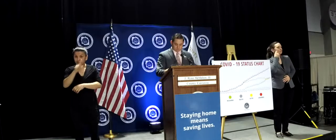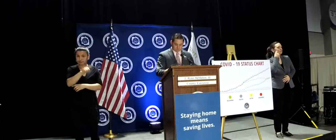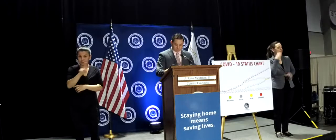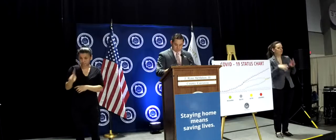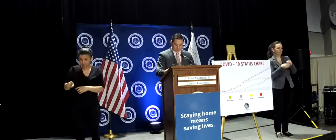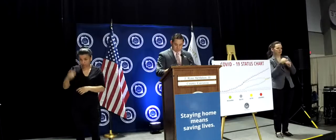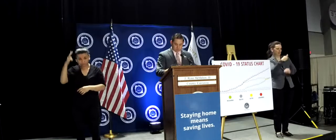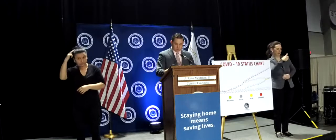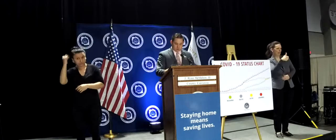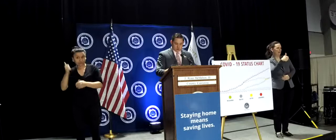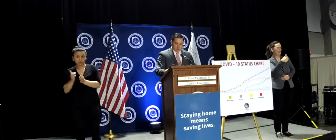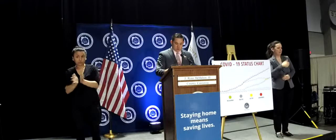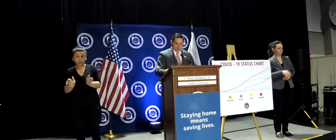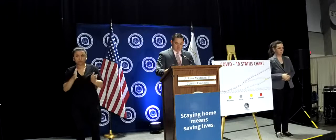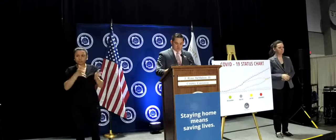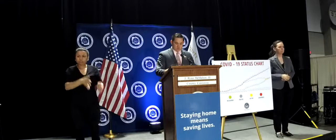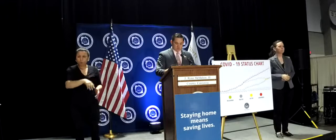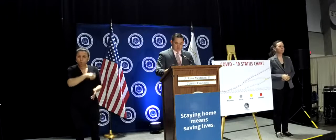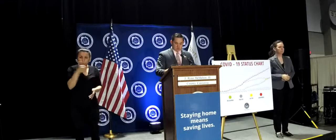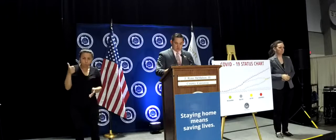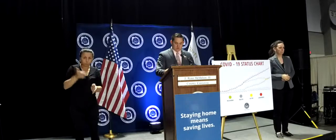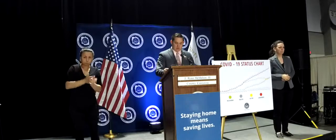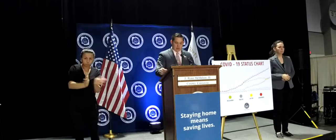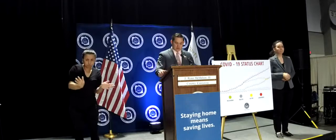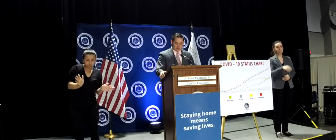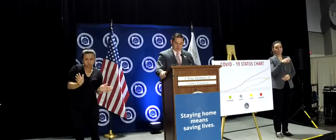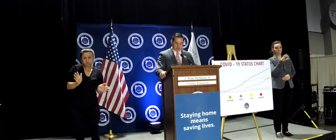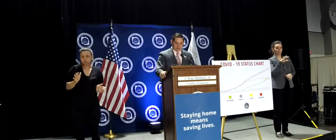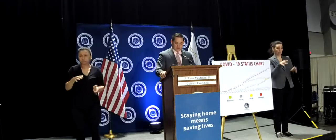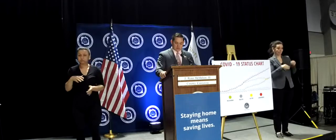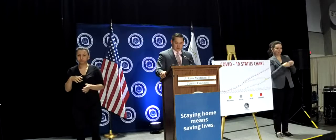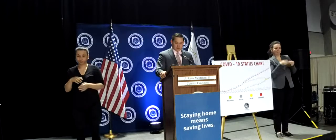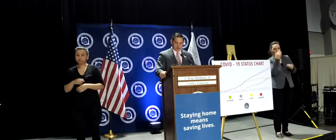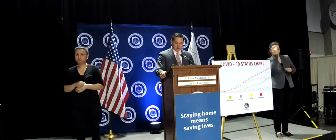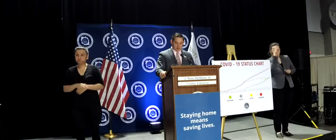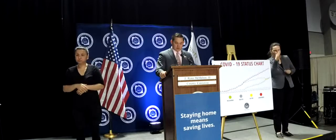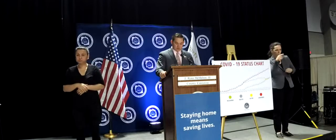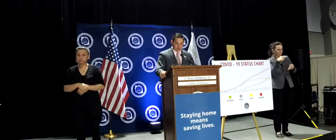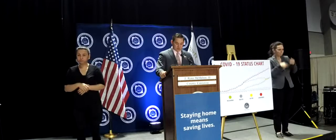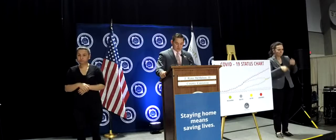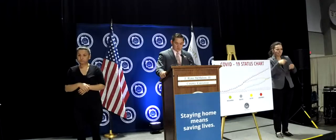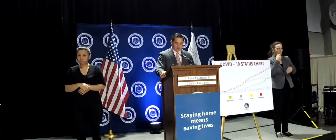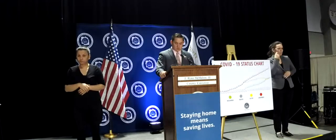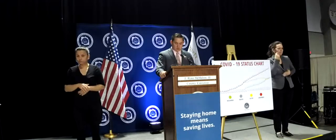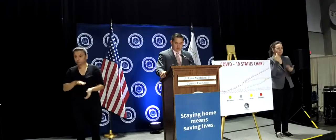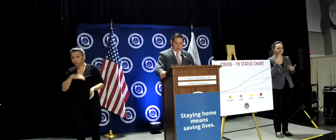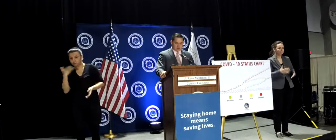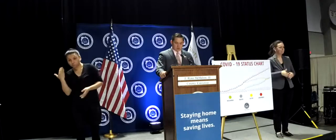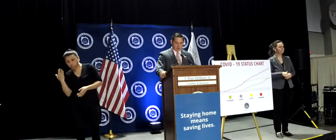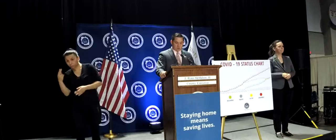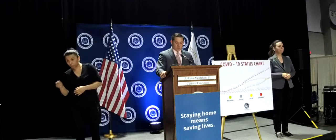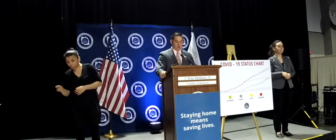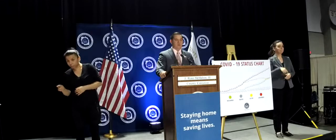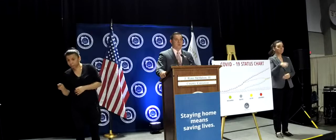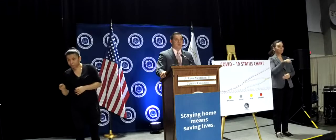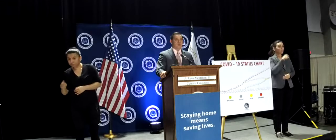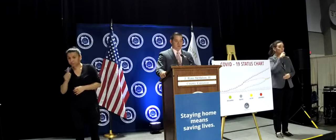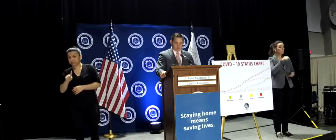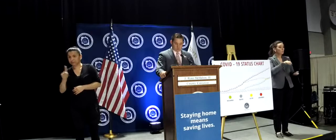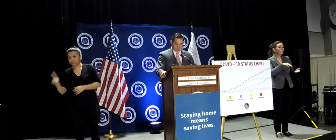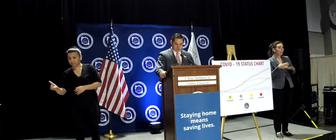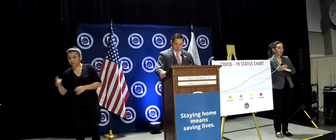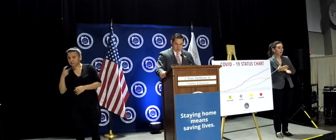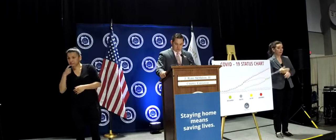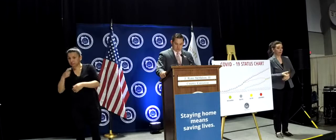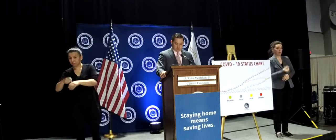yet. Out of those who have passed, we've had 11 Caucasians and 1 of another